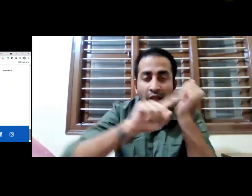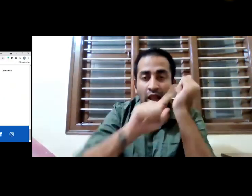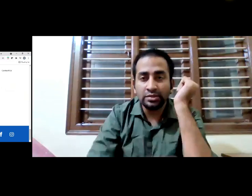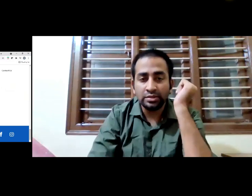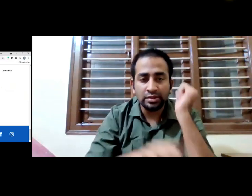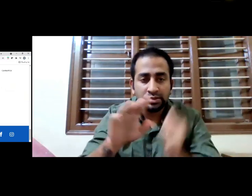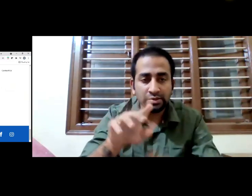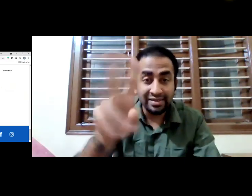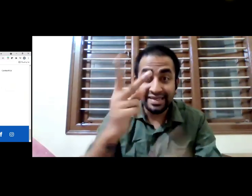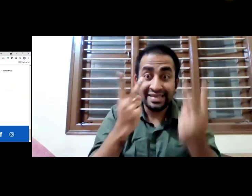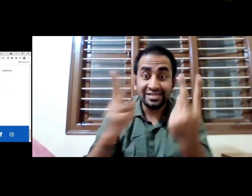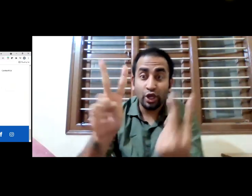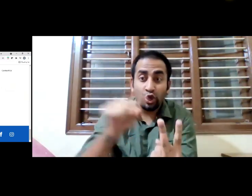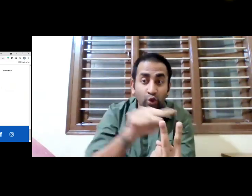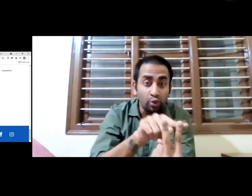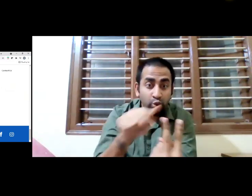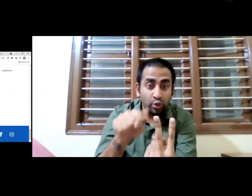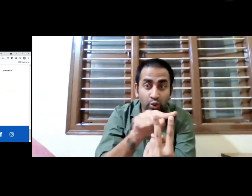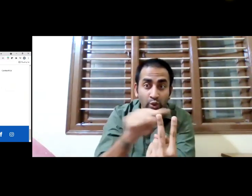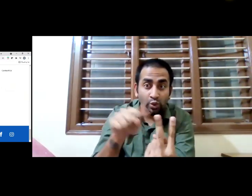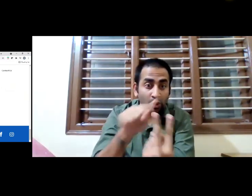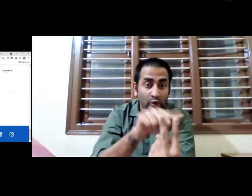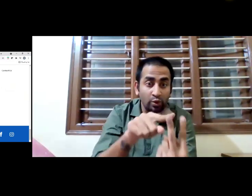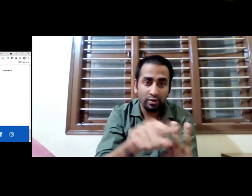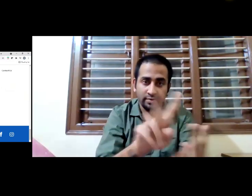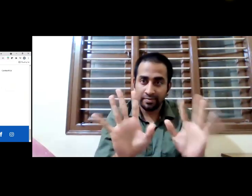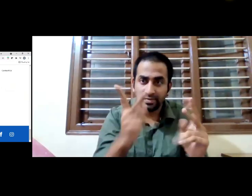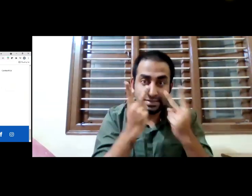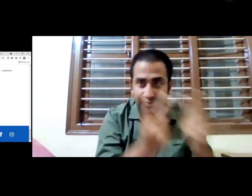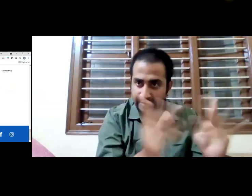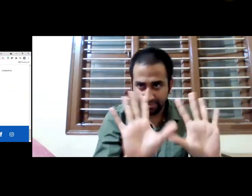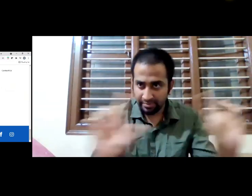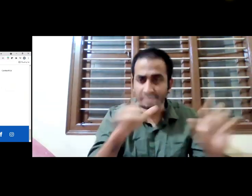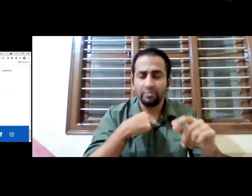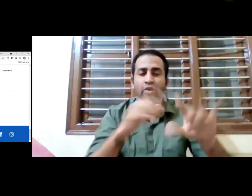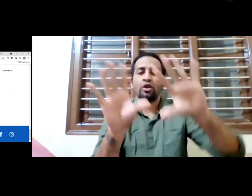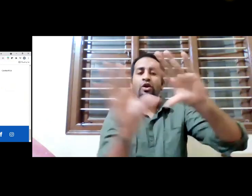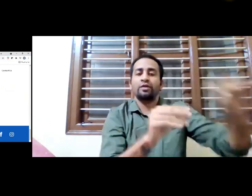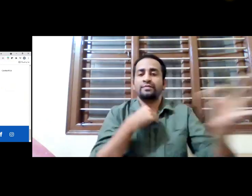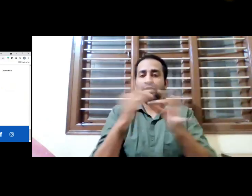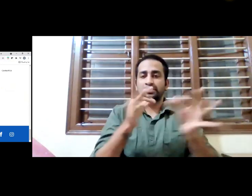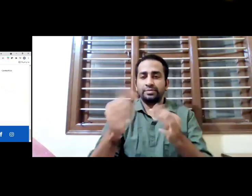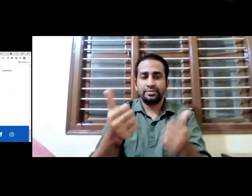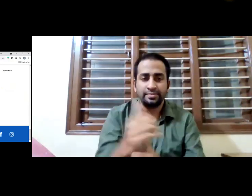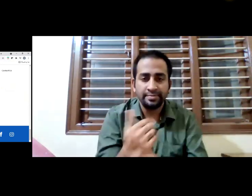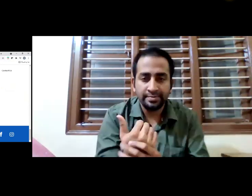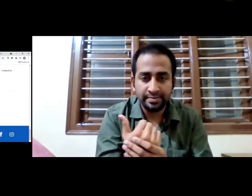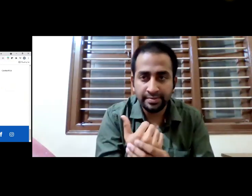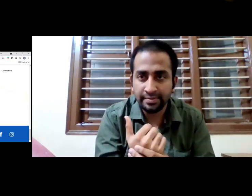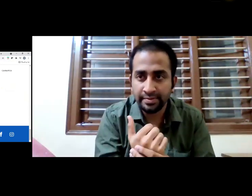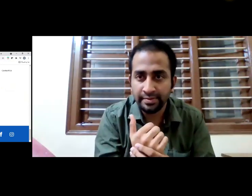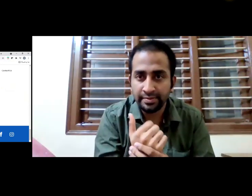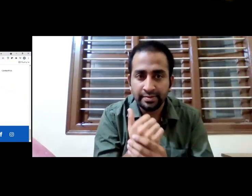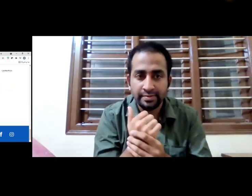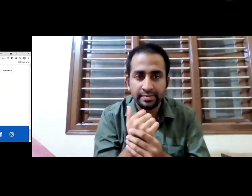Just one last thing. Can you scroll to the last? Yeah. Here you see two options, right? These are the two things that you've seen, right? Okay, just